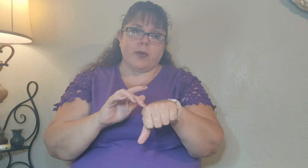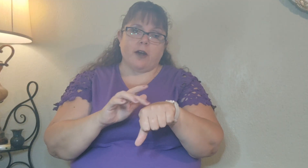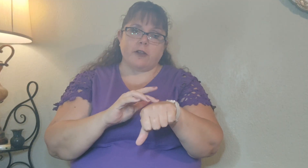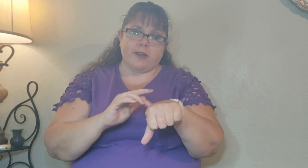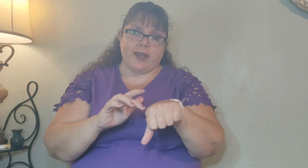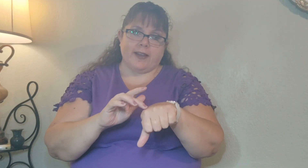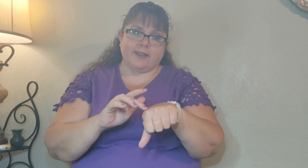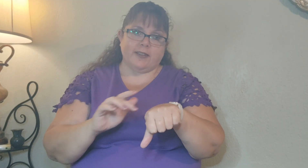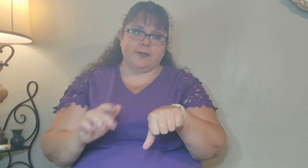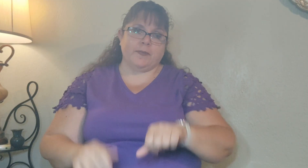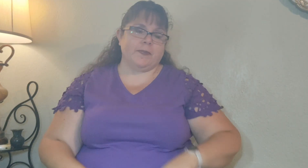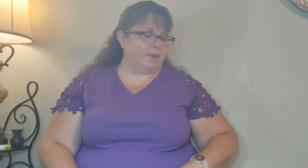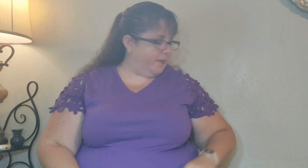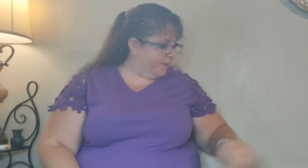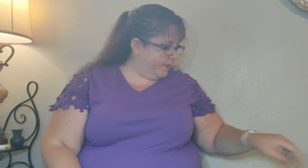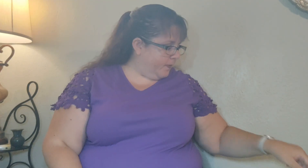but on your hand.